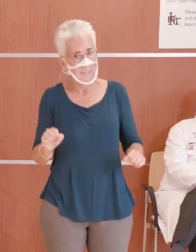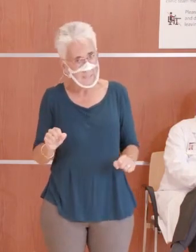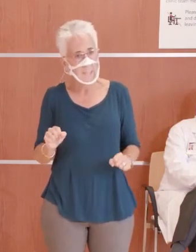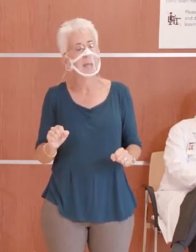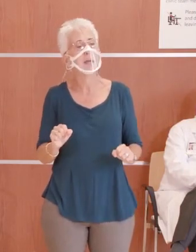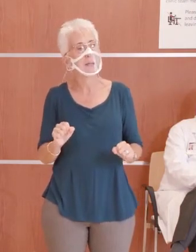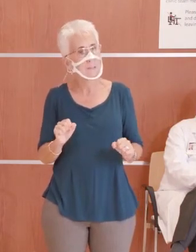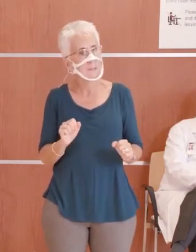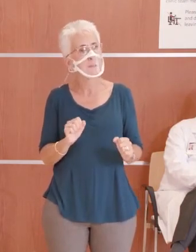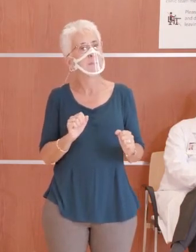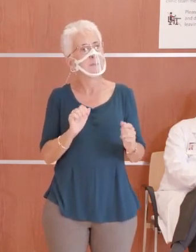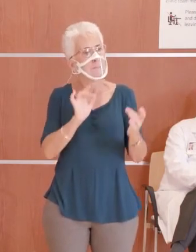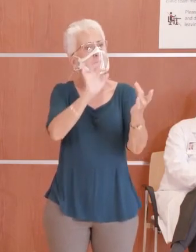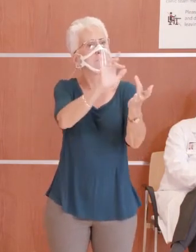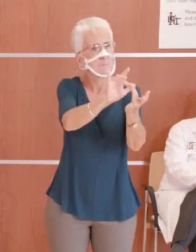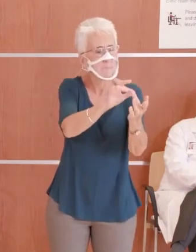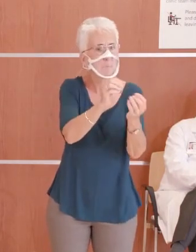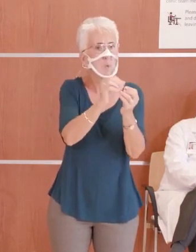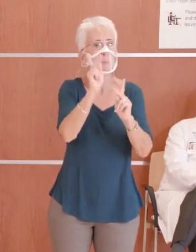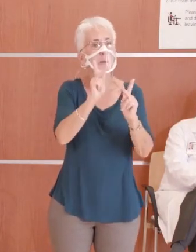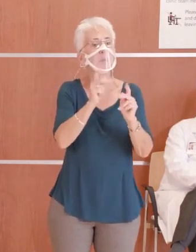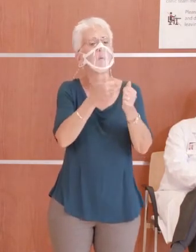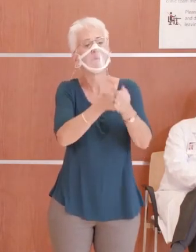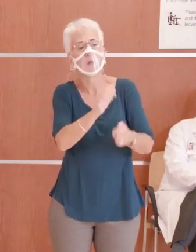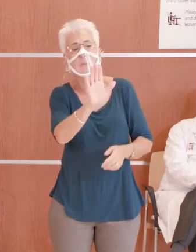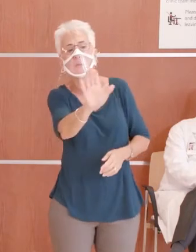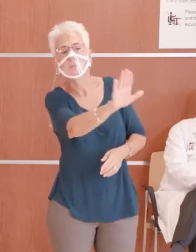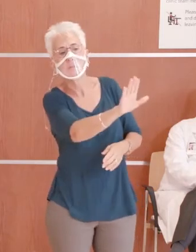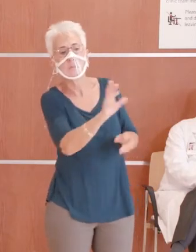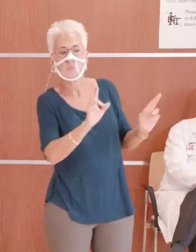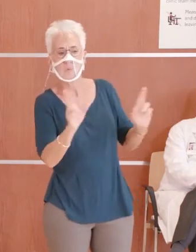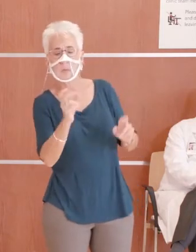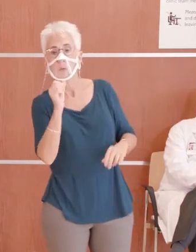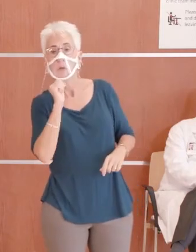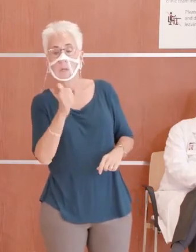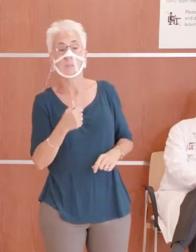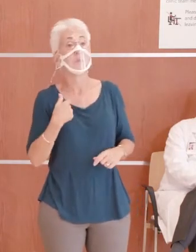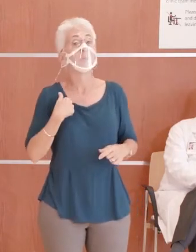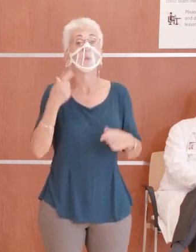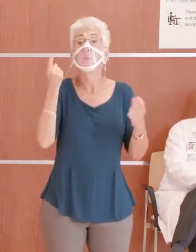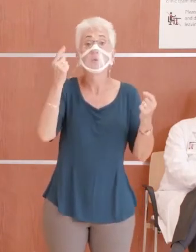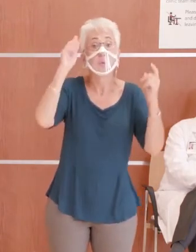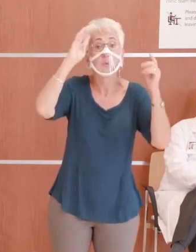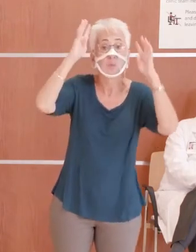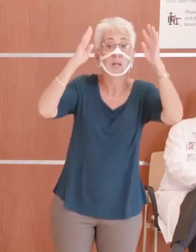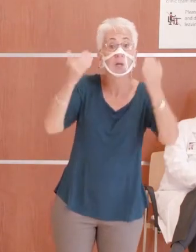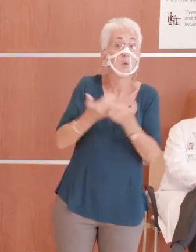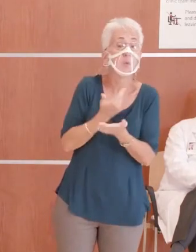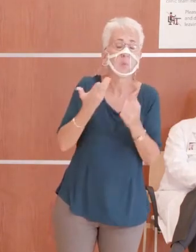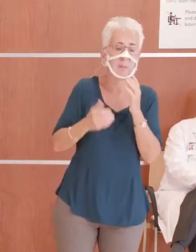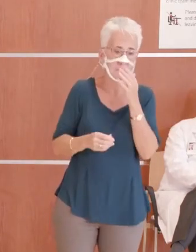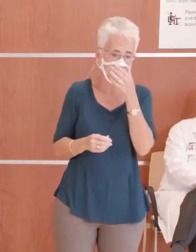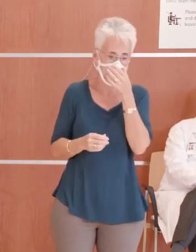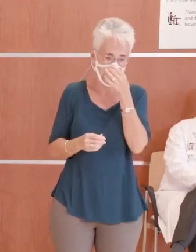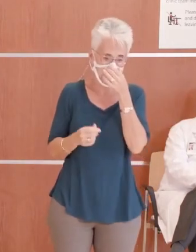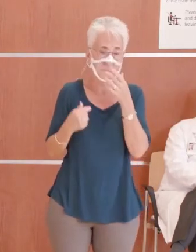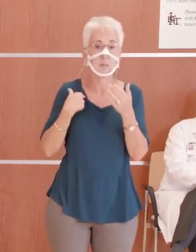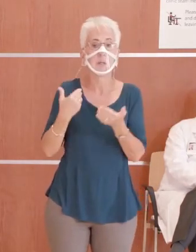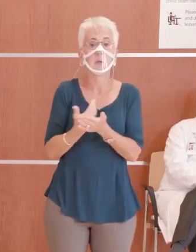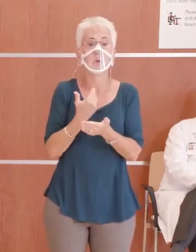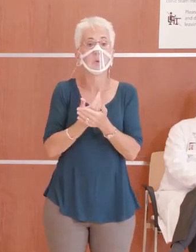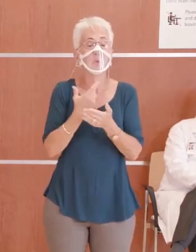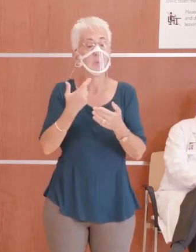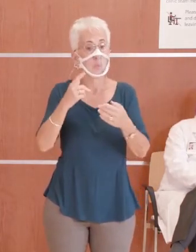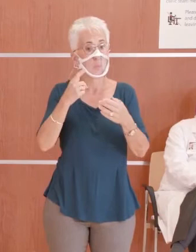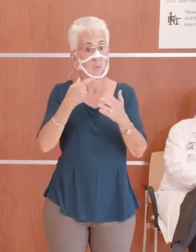their terms, and to do so, we're adjusting again and getting creative. For example, we recently launched the work we